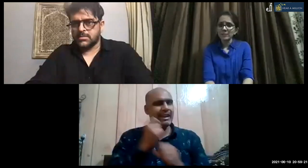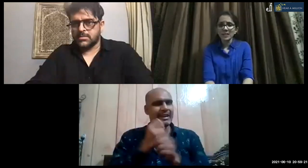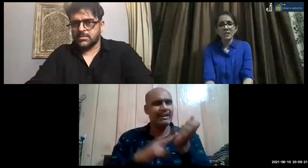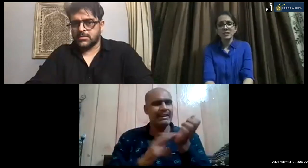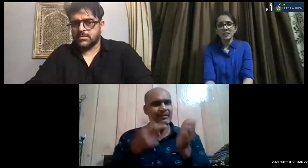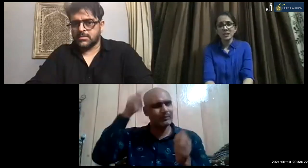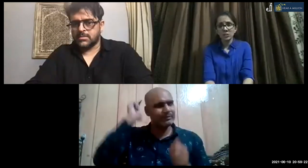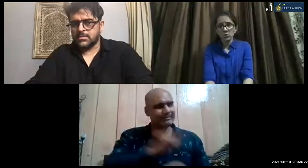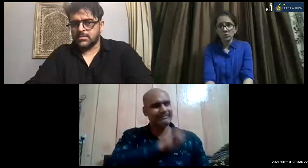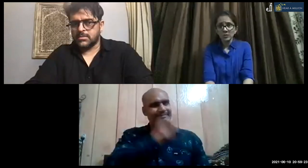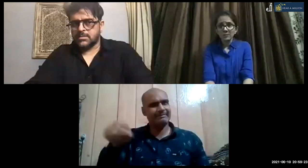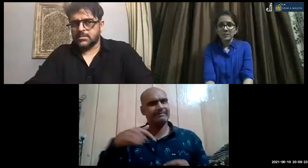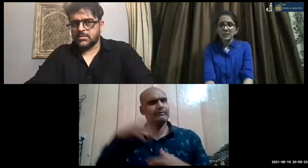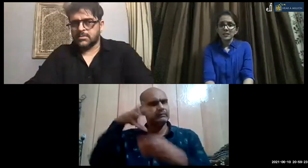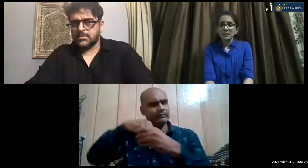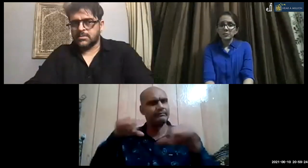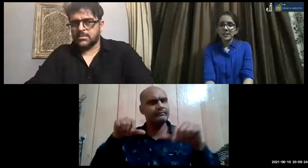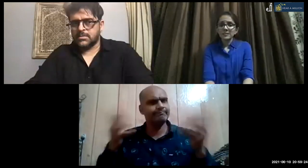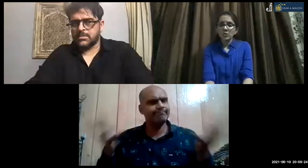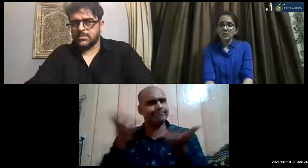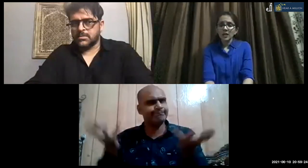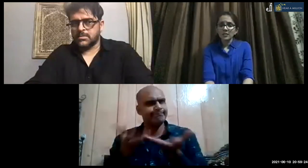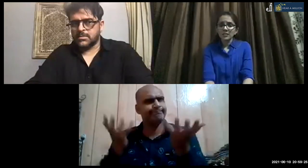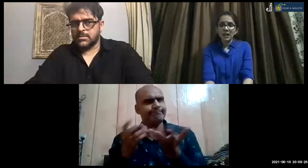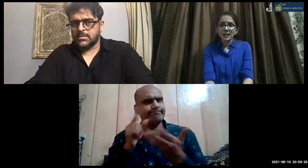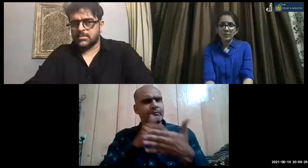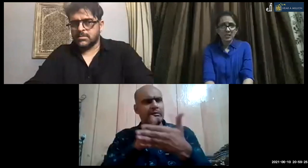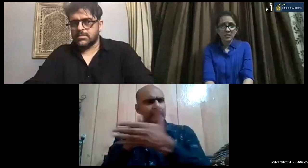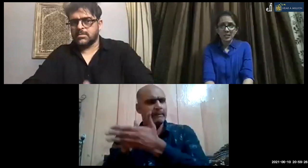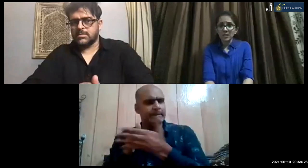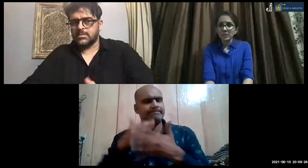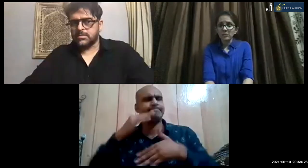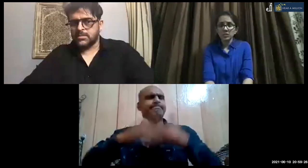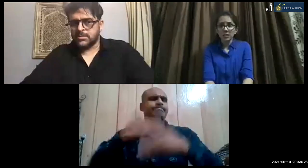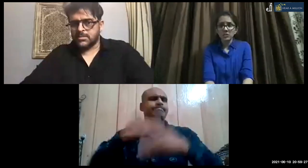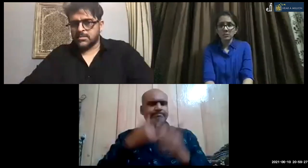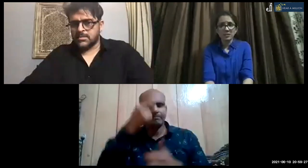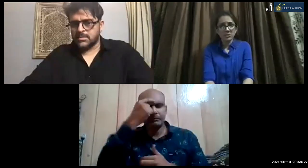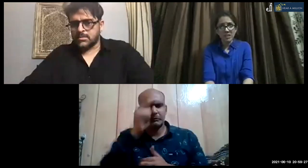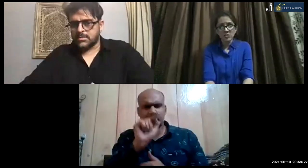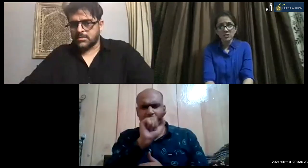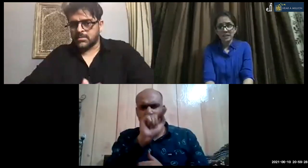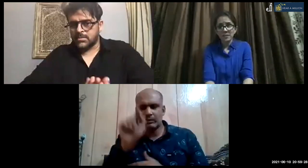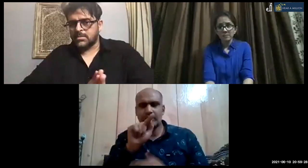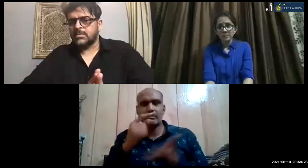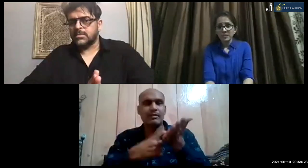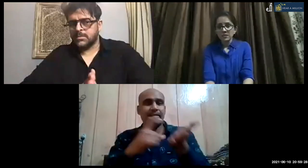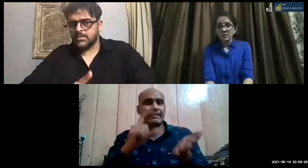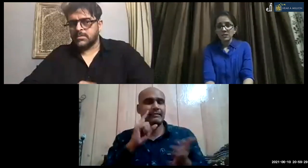that. And then in IGNU, when the course started, I was in same time I was encouraging, but there were challenges